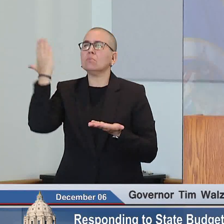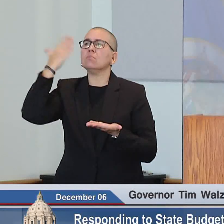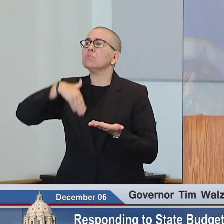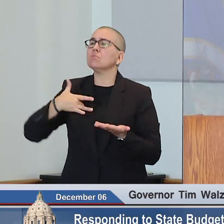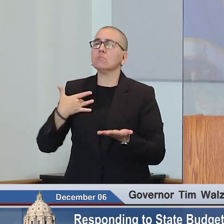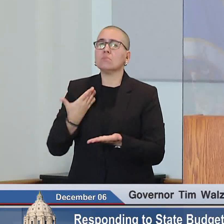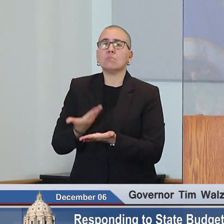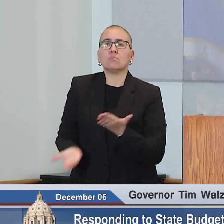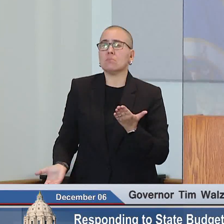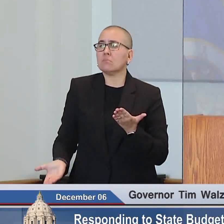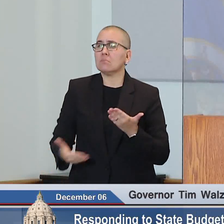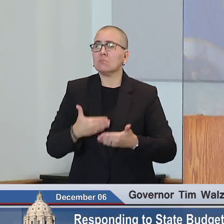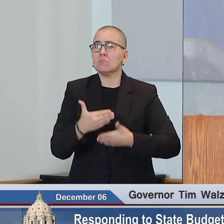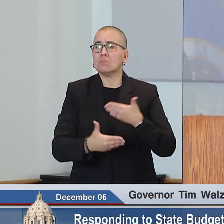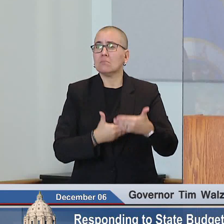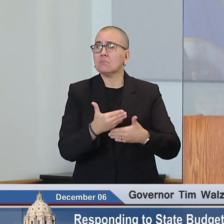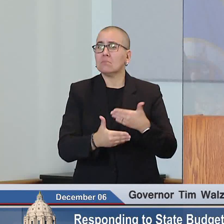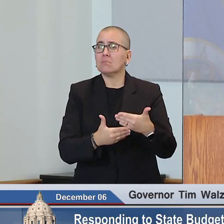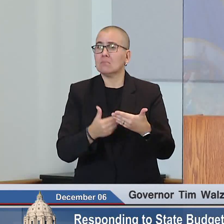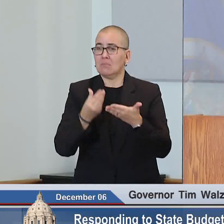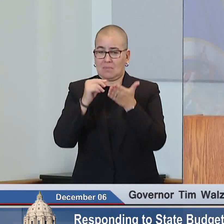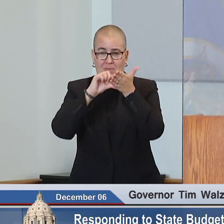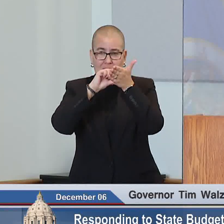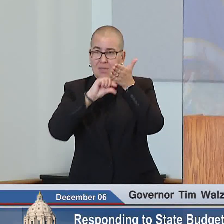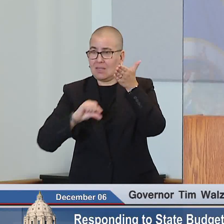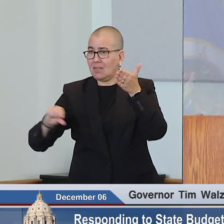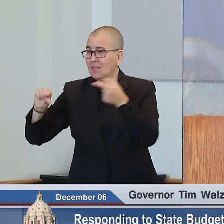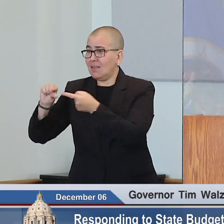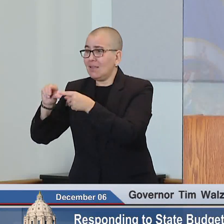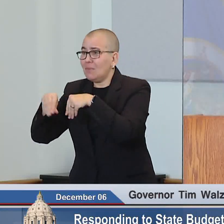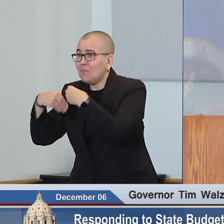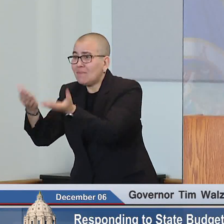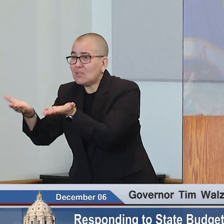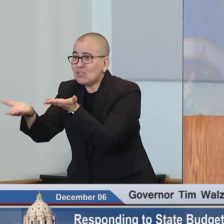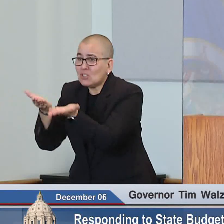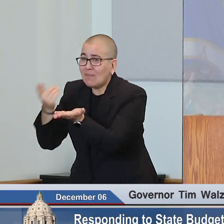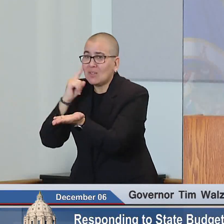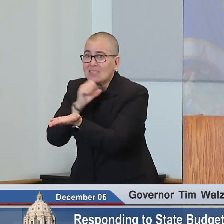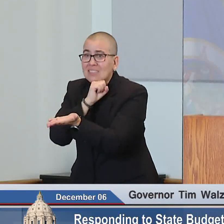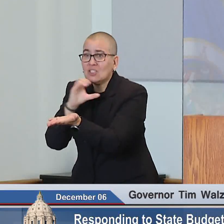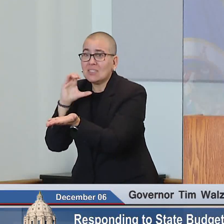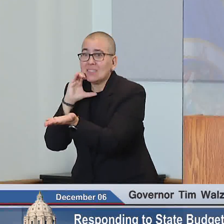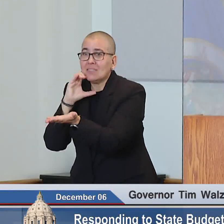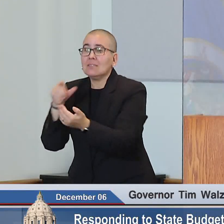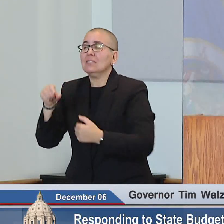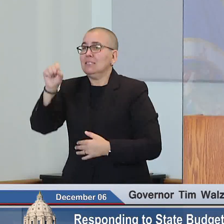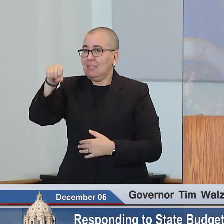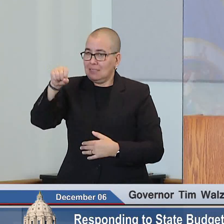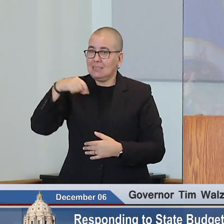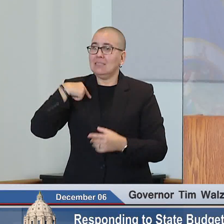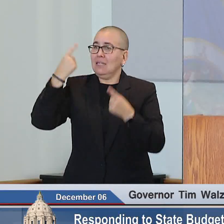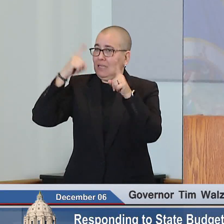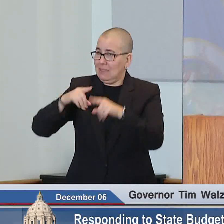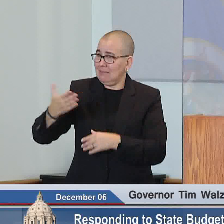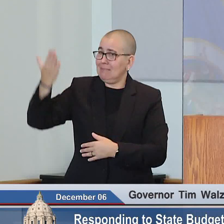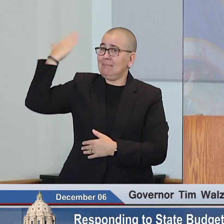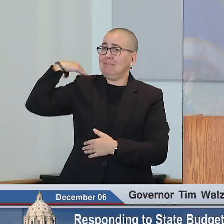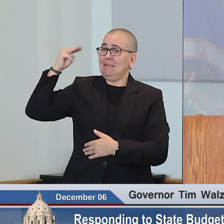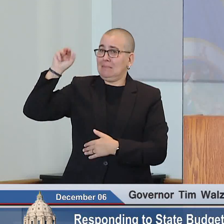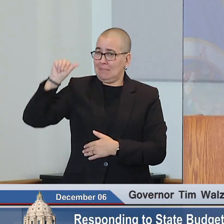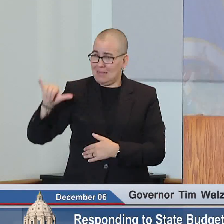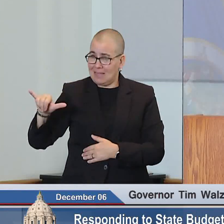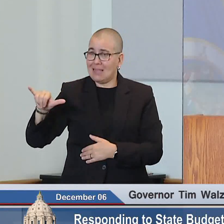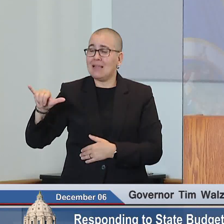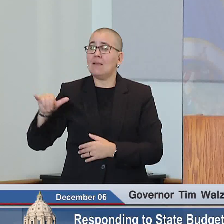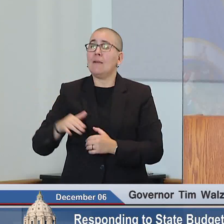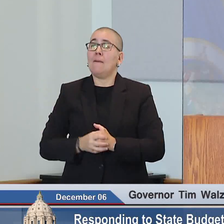into delivering for seniors. But I said it, and I agreed to it in May that I was open to talk about that. That